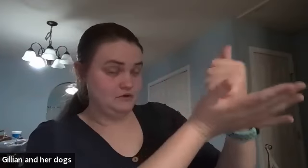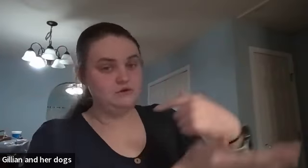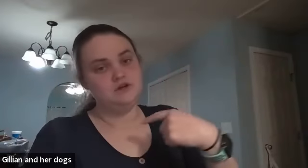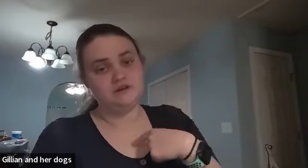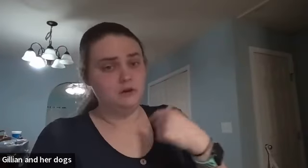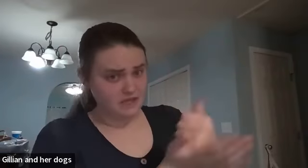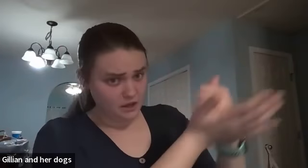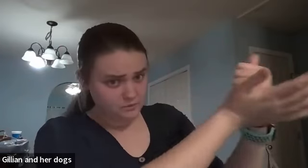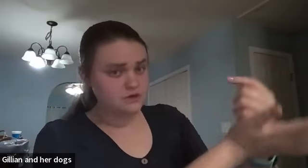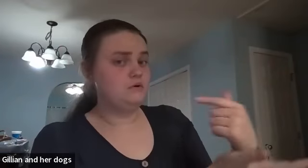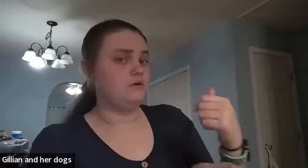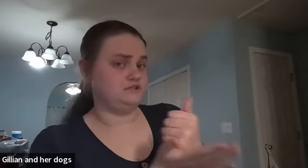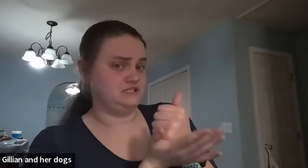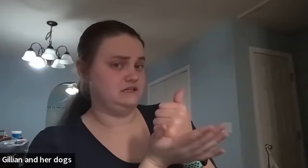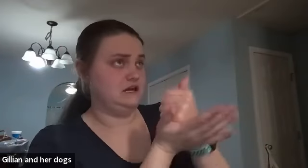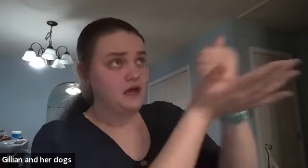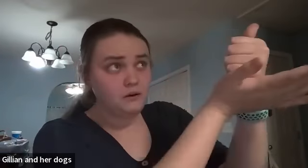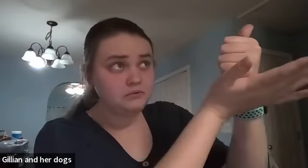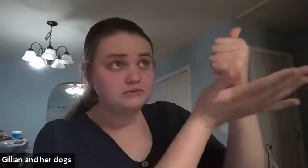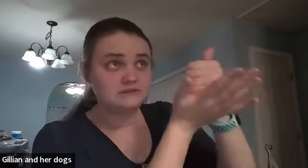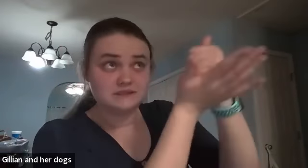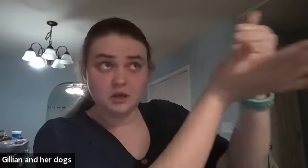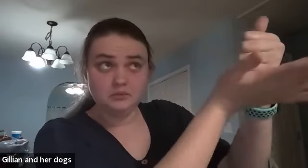you, you can go me help you, or just help.